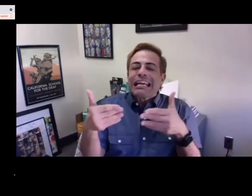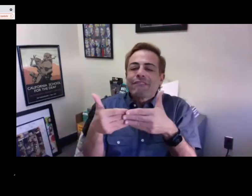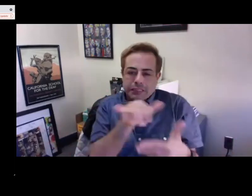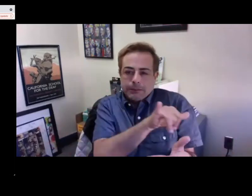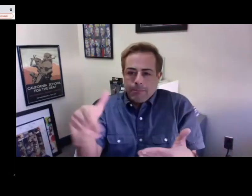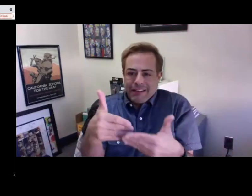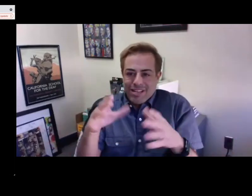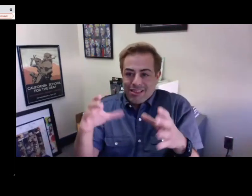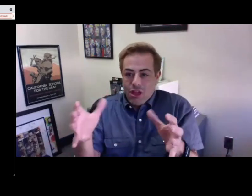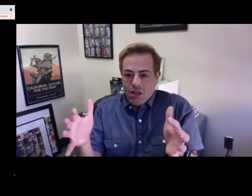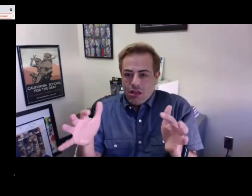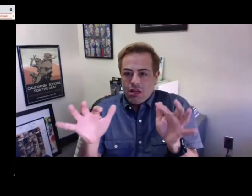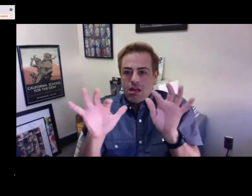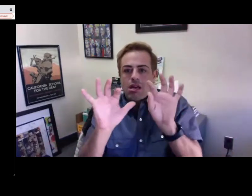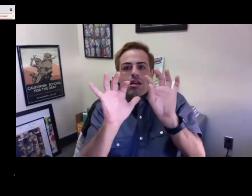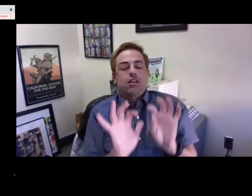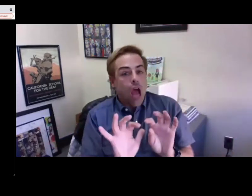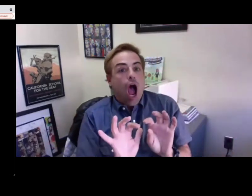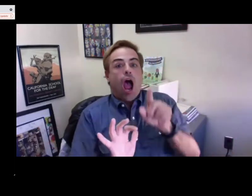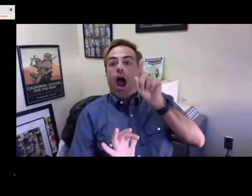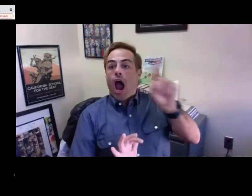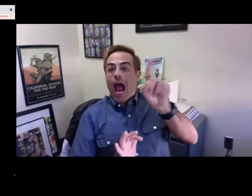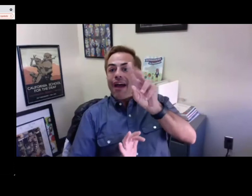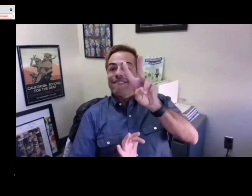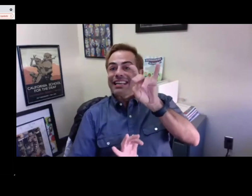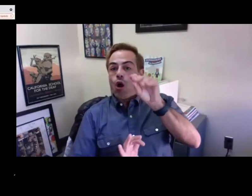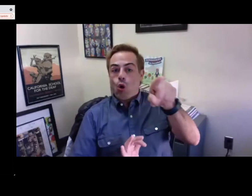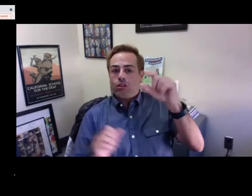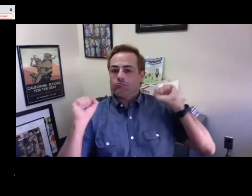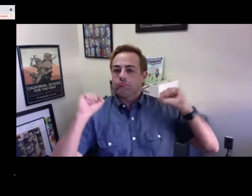kids, a good mix in that school. And it's the same in the infant class.